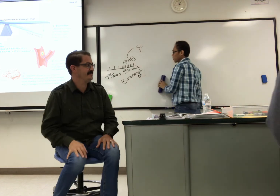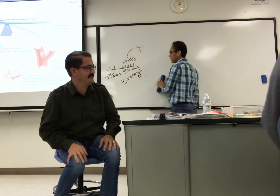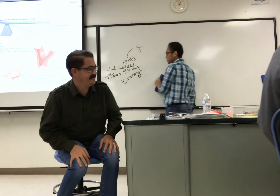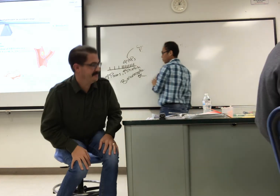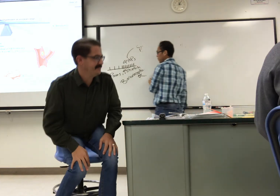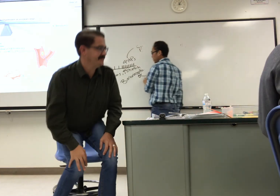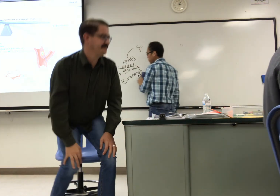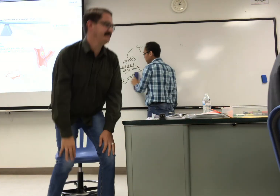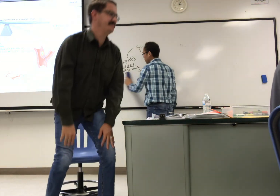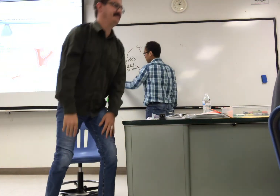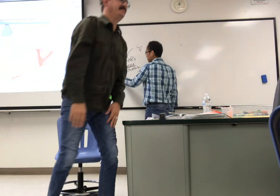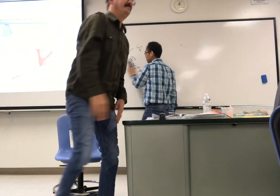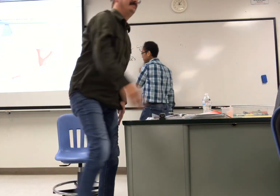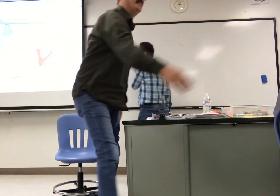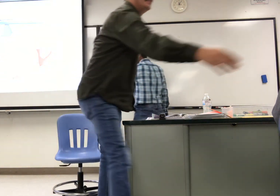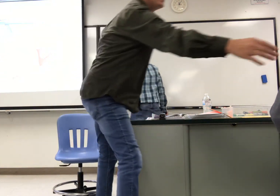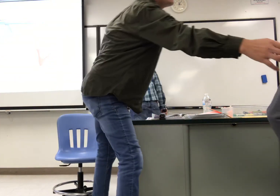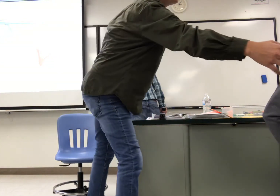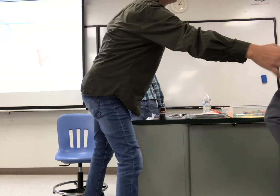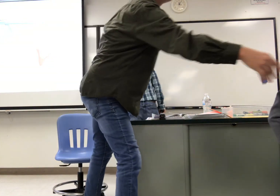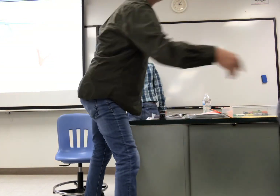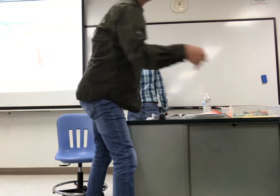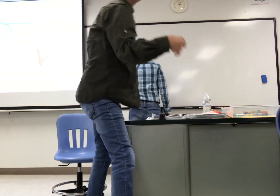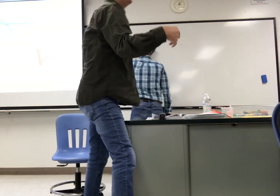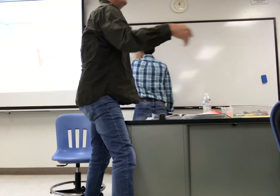So really that's 20 minutes, right? Yeah.